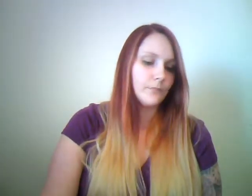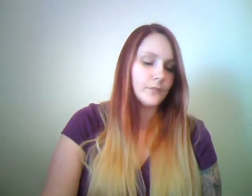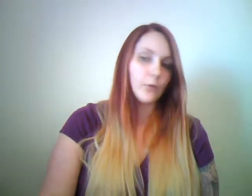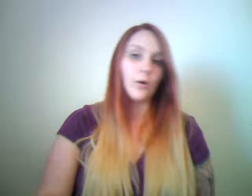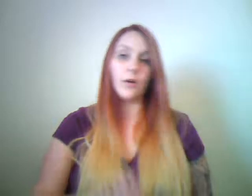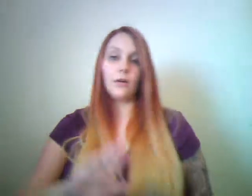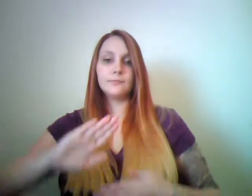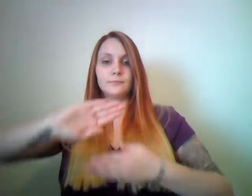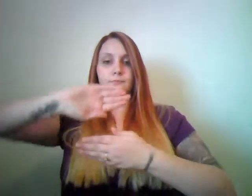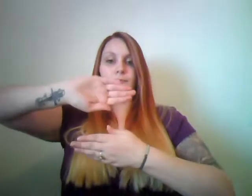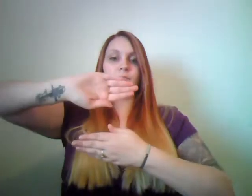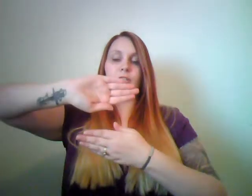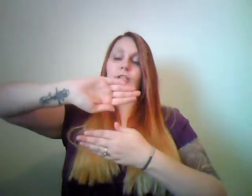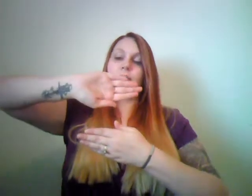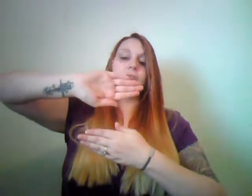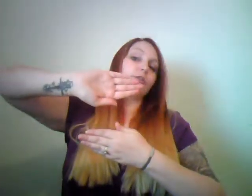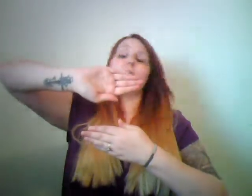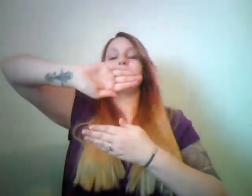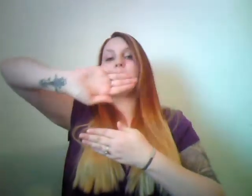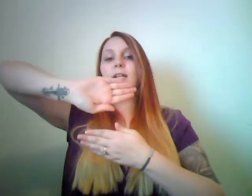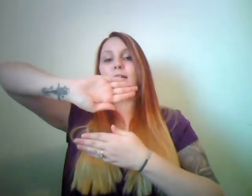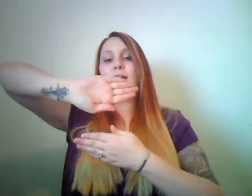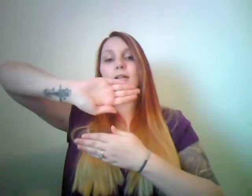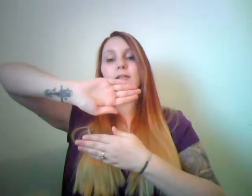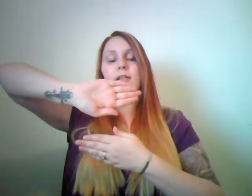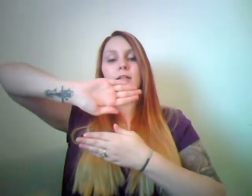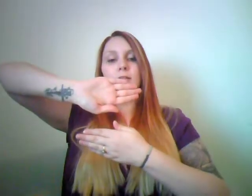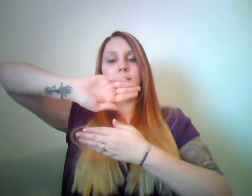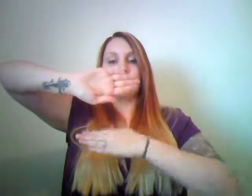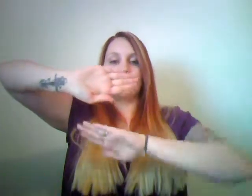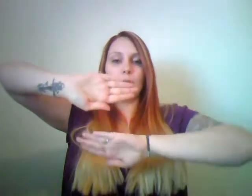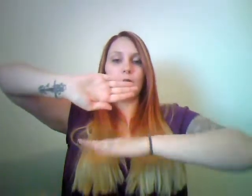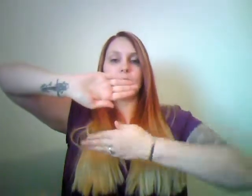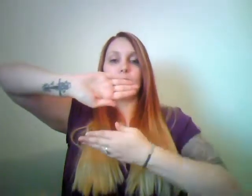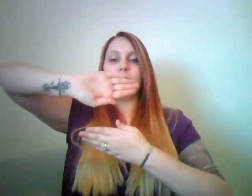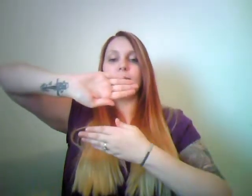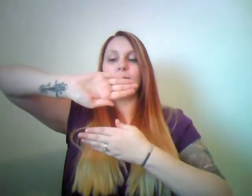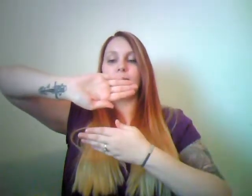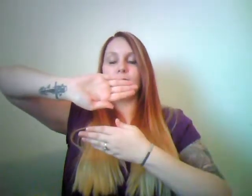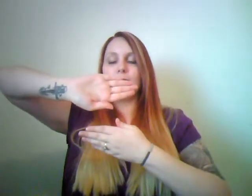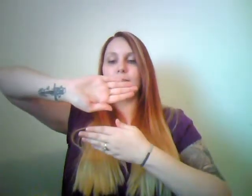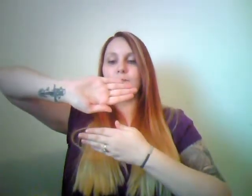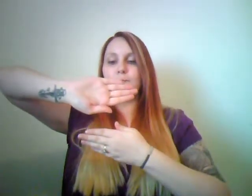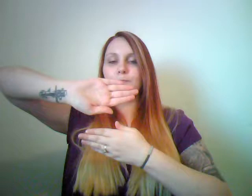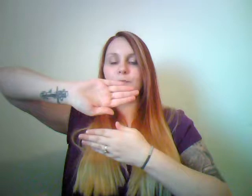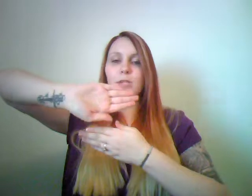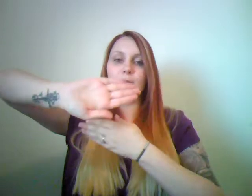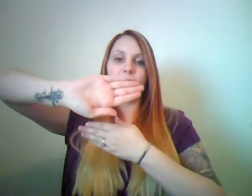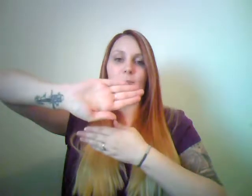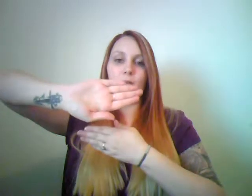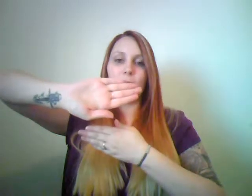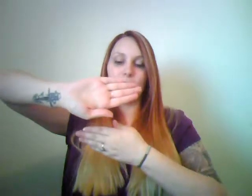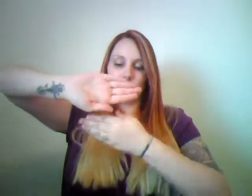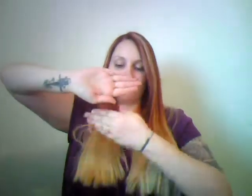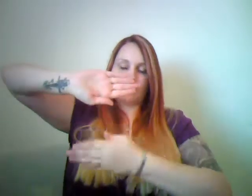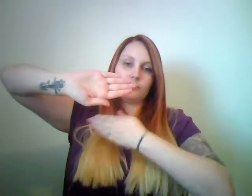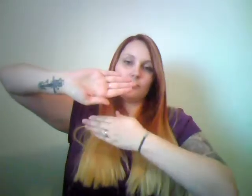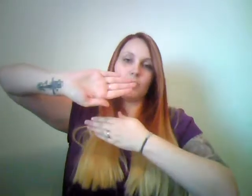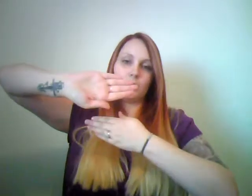So all, you're going to have your dominant hand, both palms open, dominant hand palm out, non-dominant